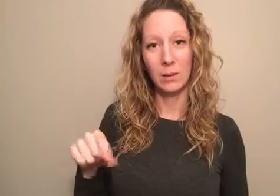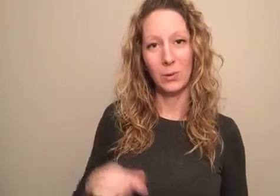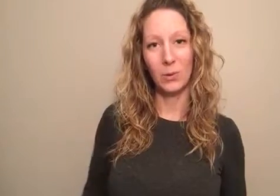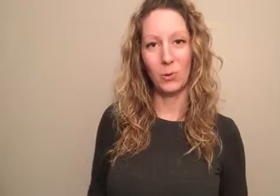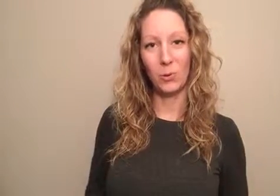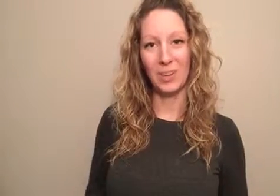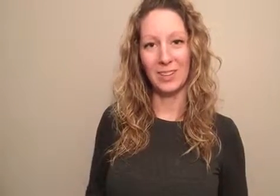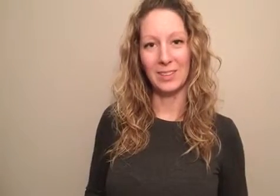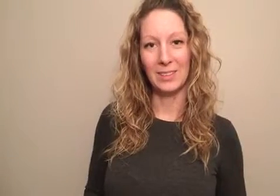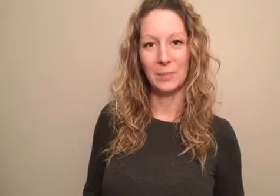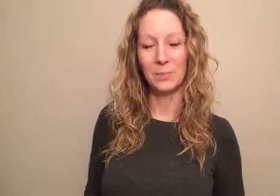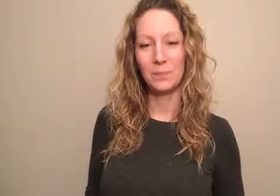green.